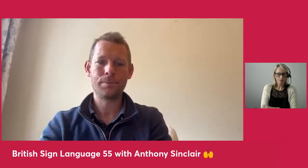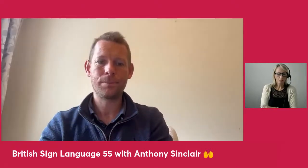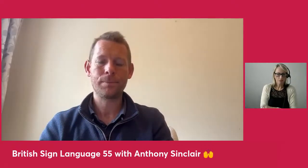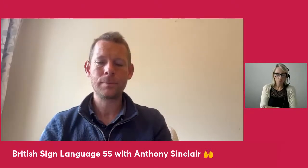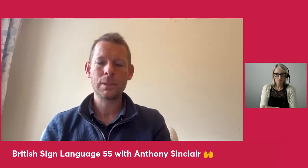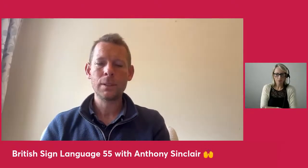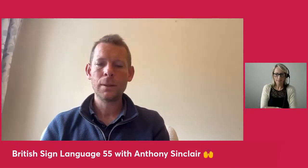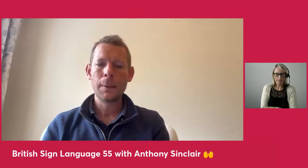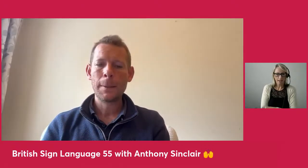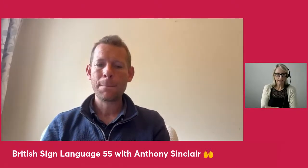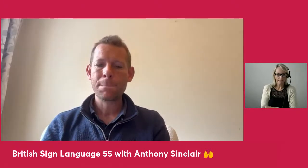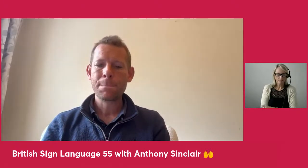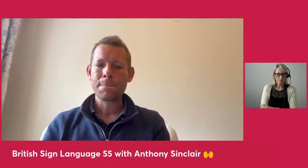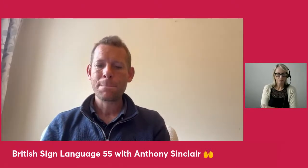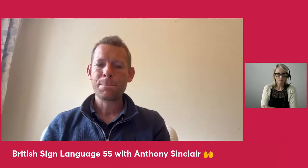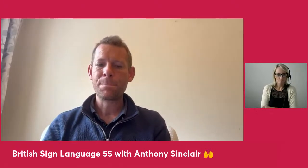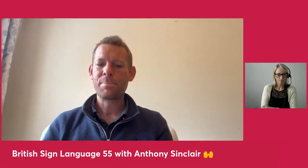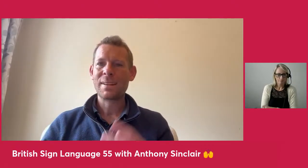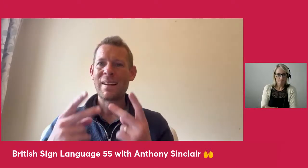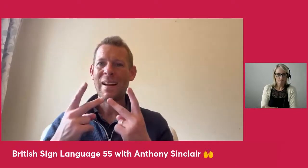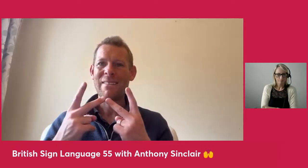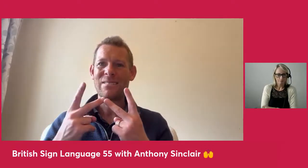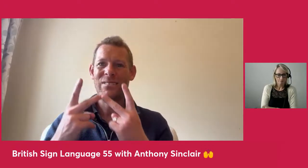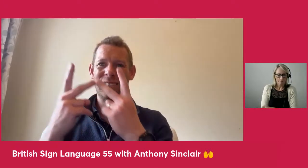Okay, so let's go over these again.